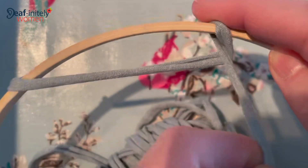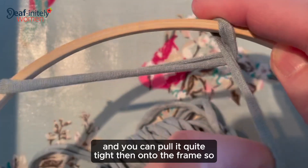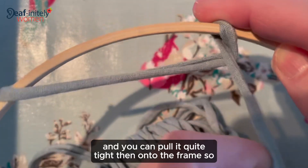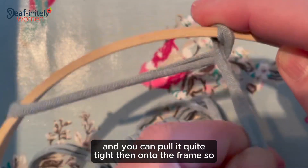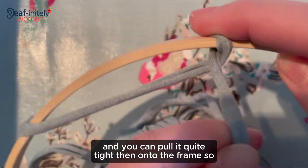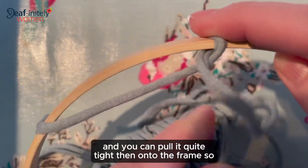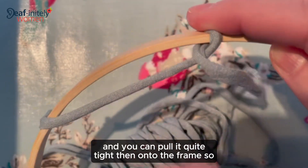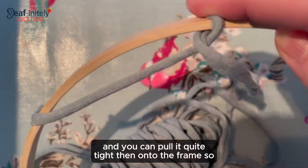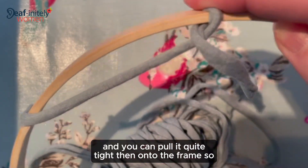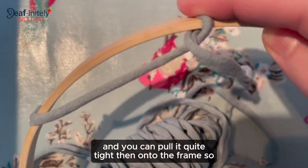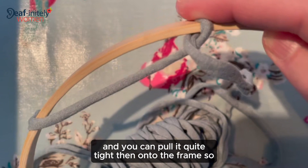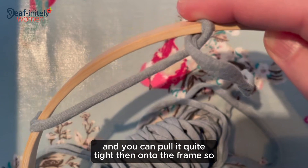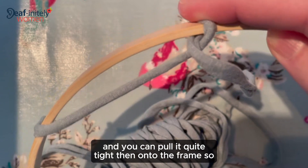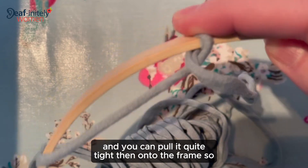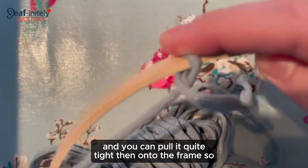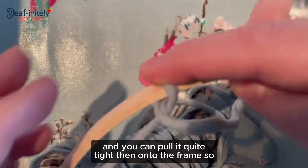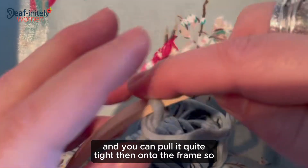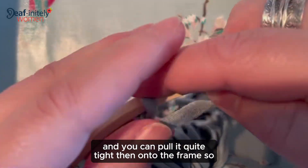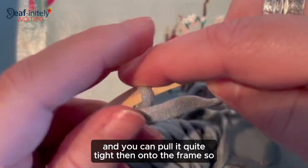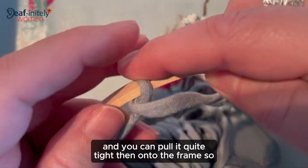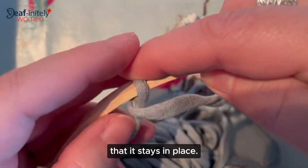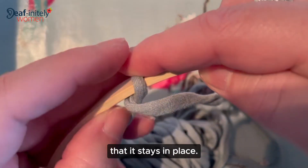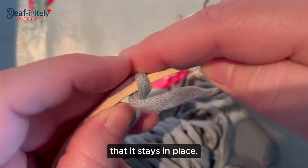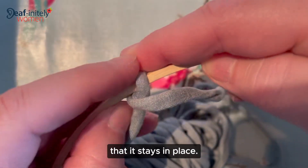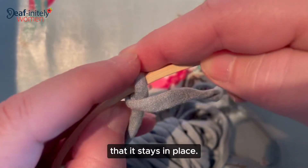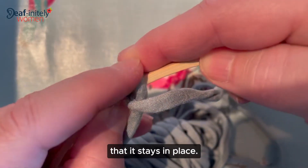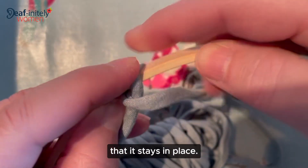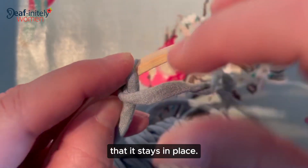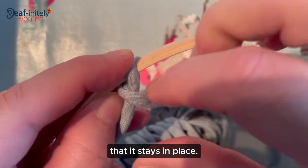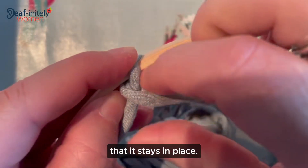And you can pull it quite tight then onto the frame so that it stays in place.